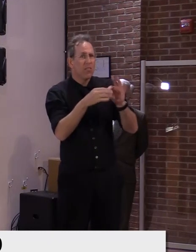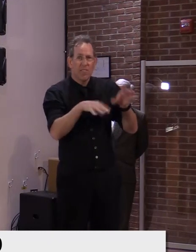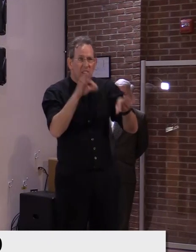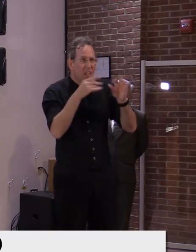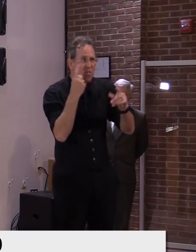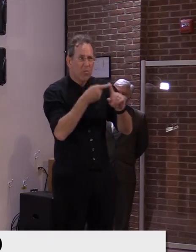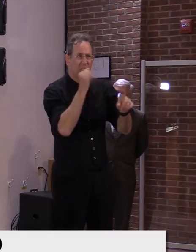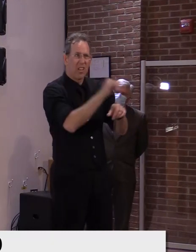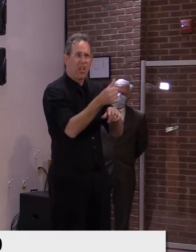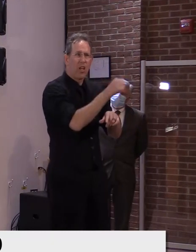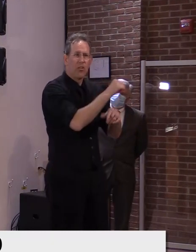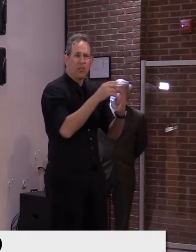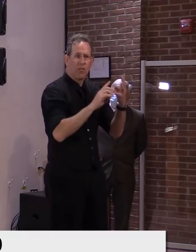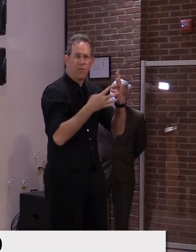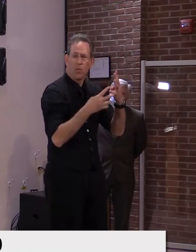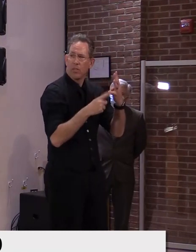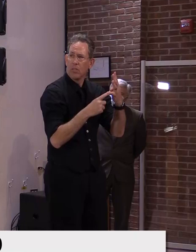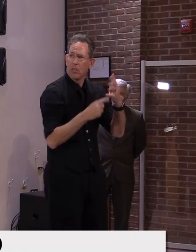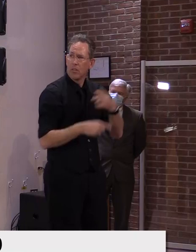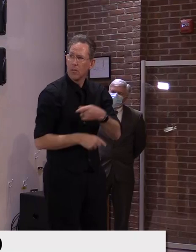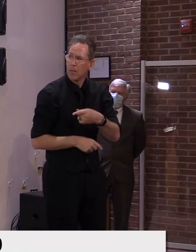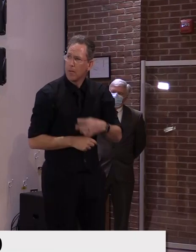Yeah, so if I could